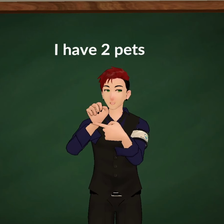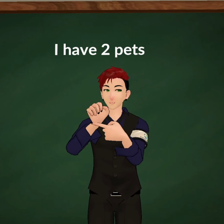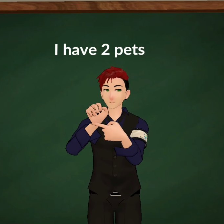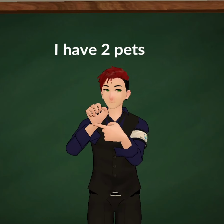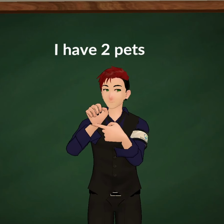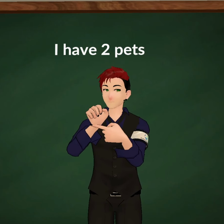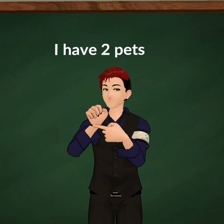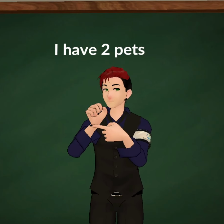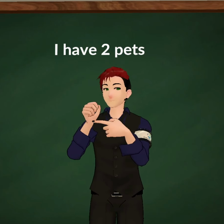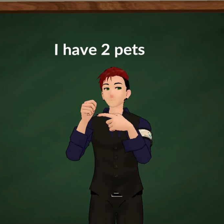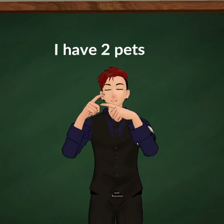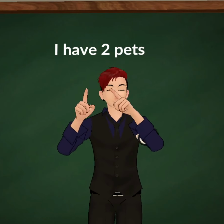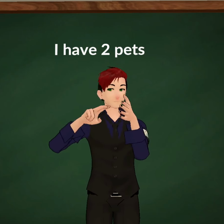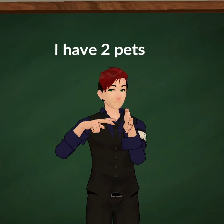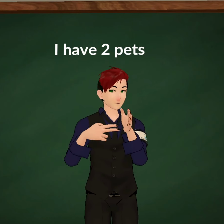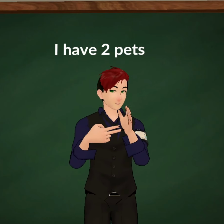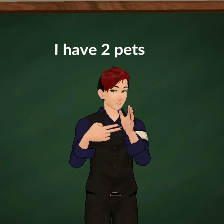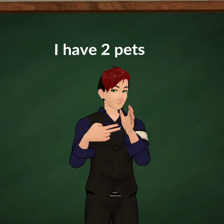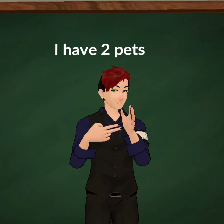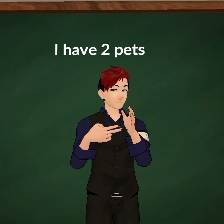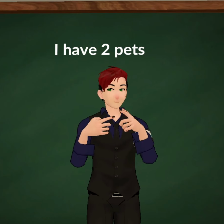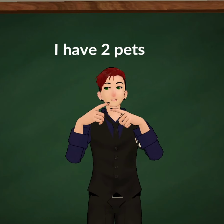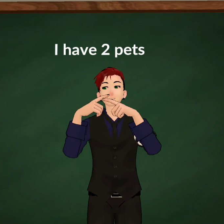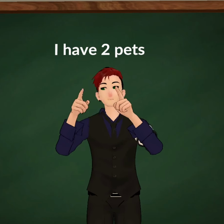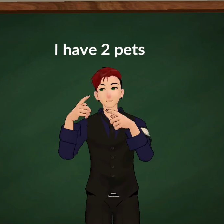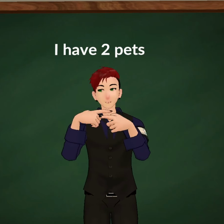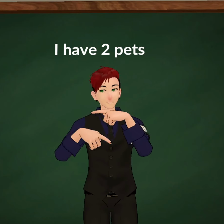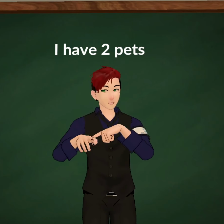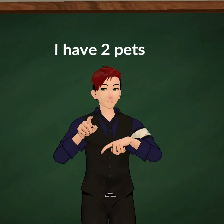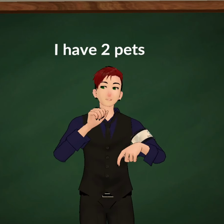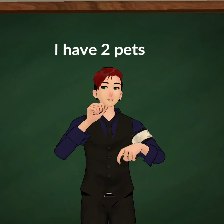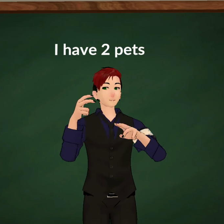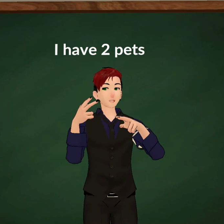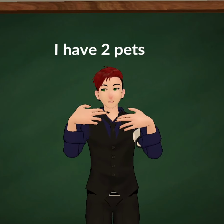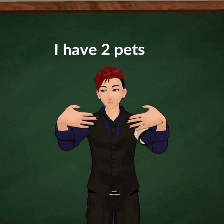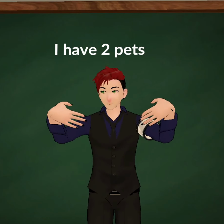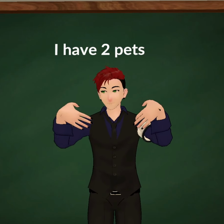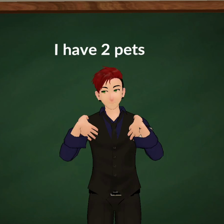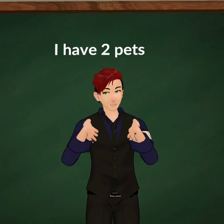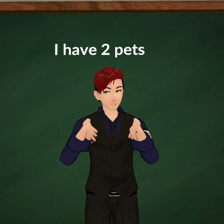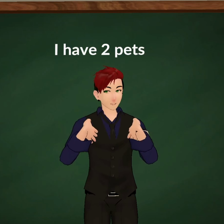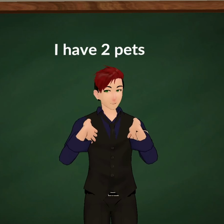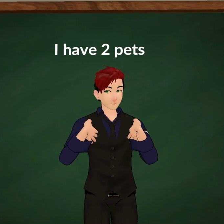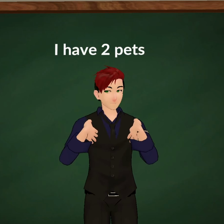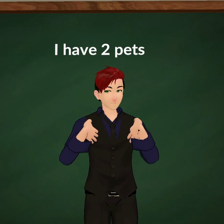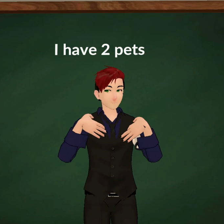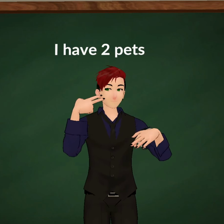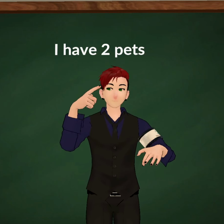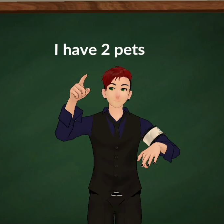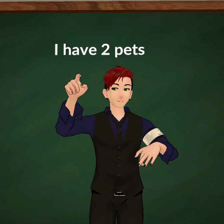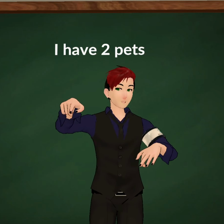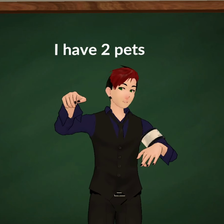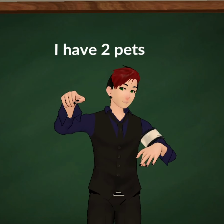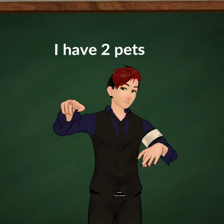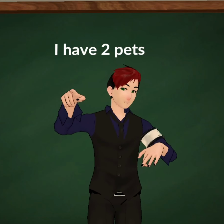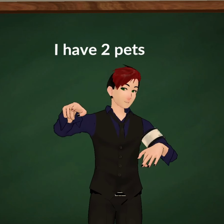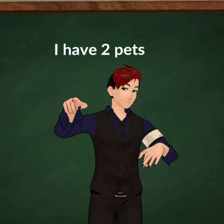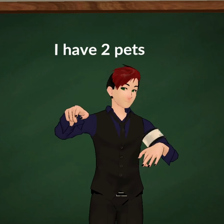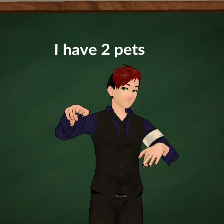have has multiple meanings. It has multiple signs. You do not use have for a necessity.